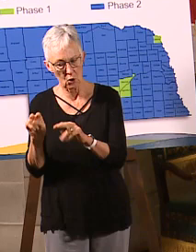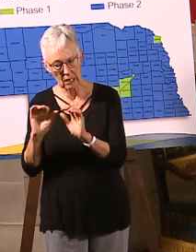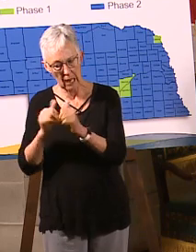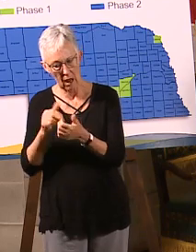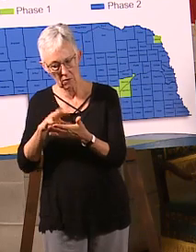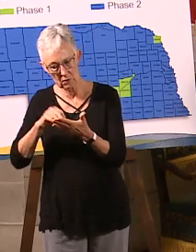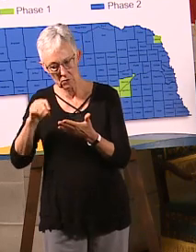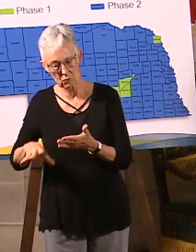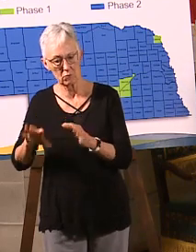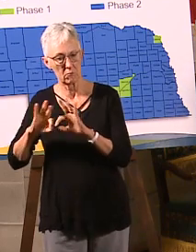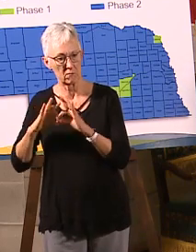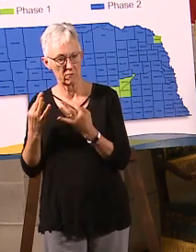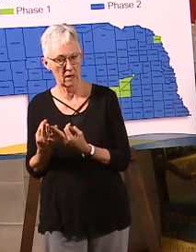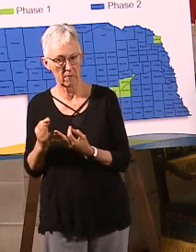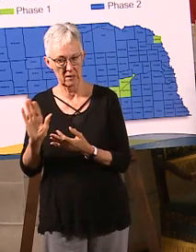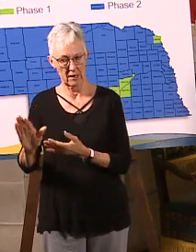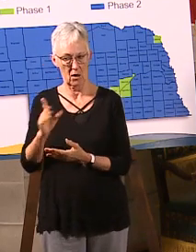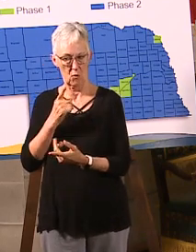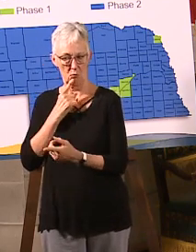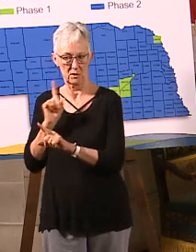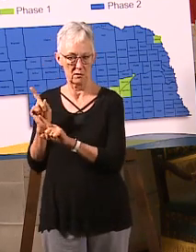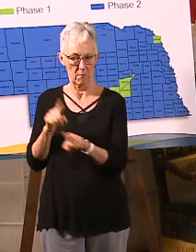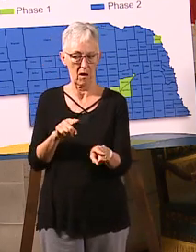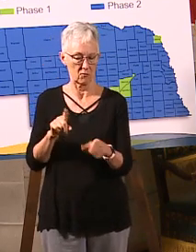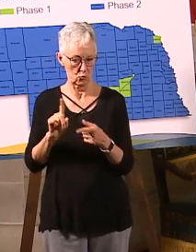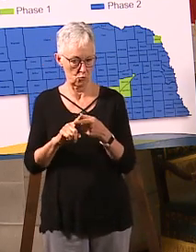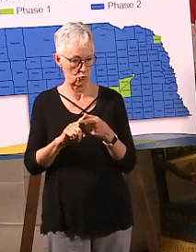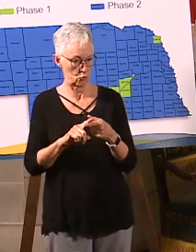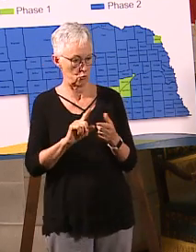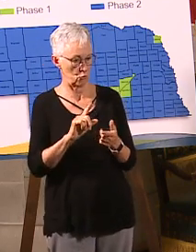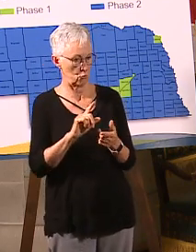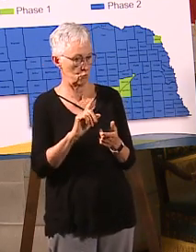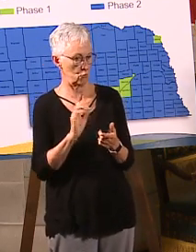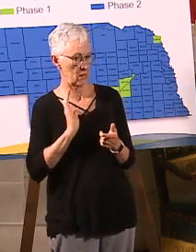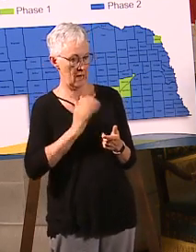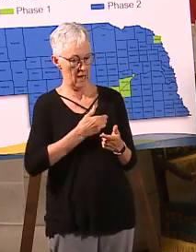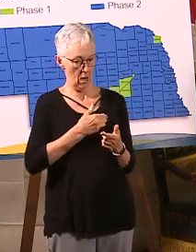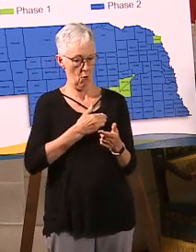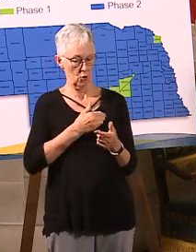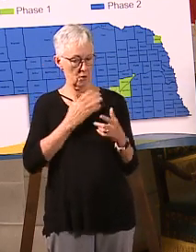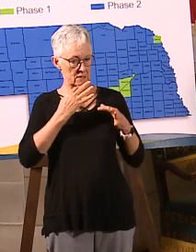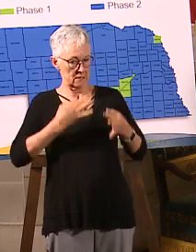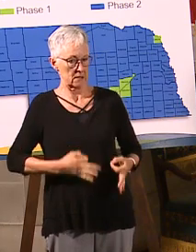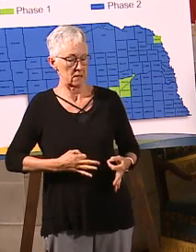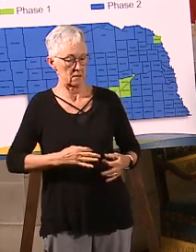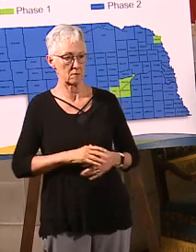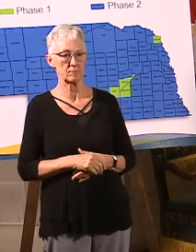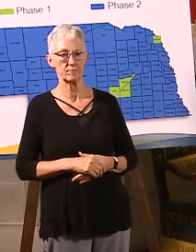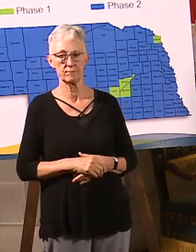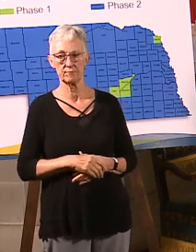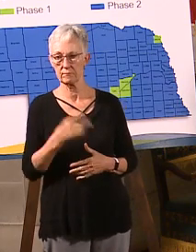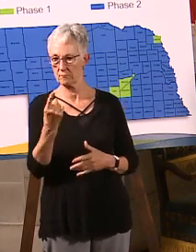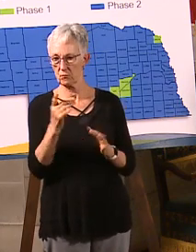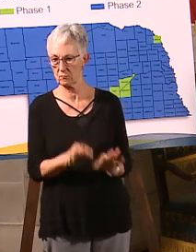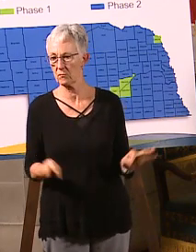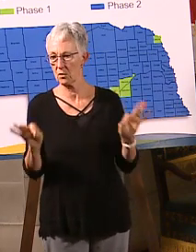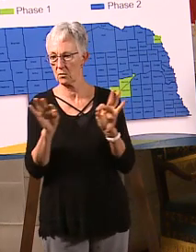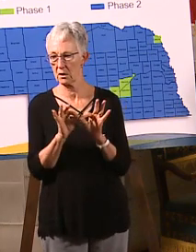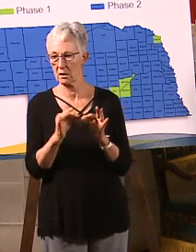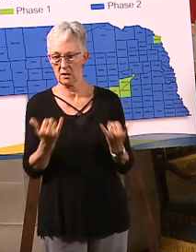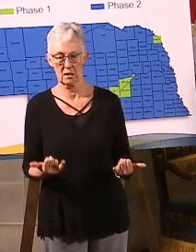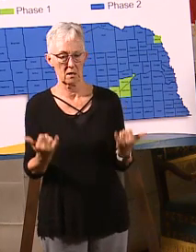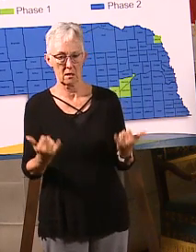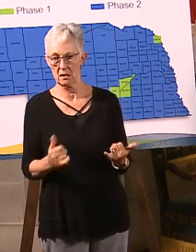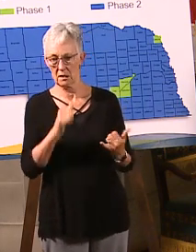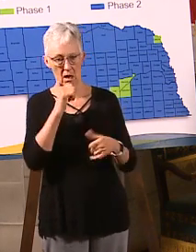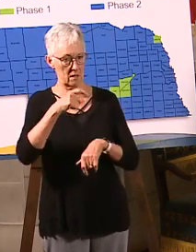the messages are from schools. One thing I'd tell you, like on graduations, for instance, is an important message is this is not the time to hold